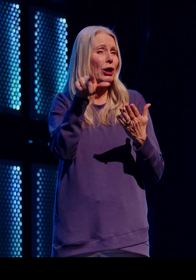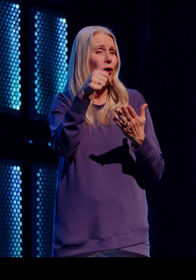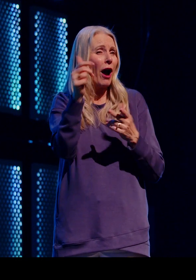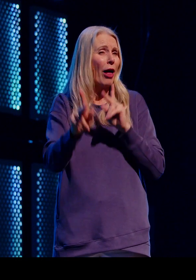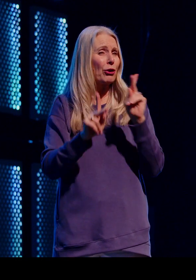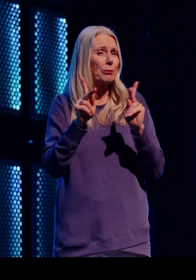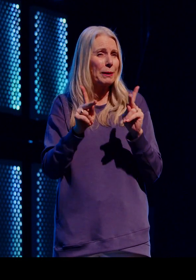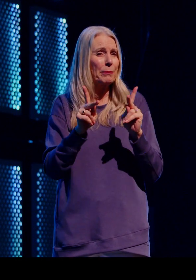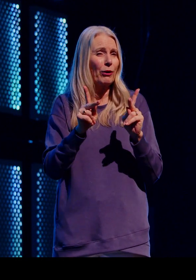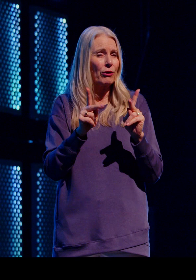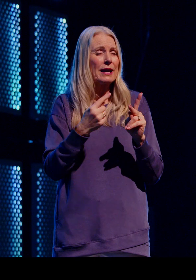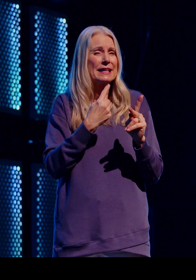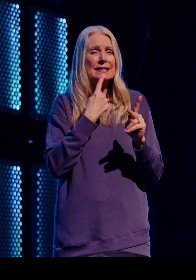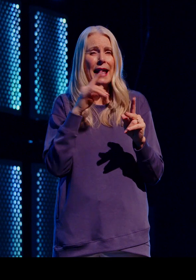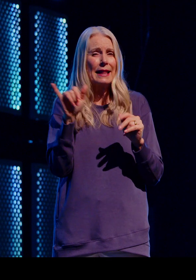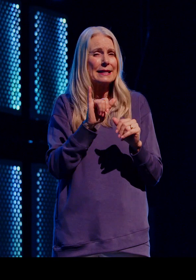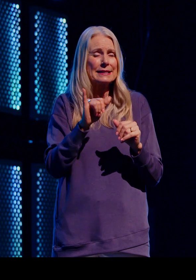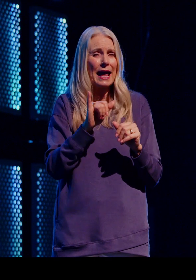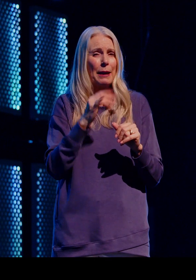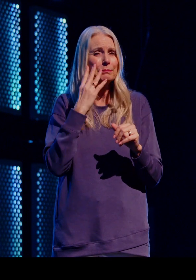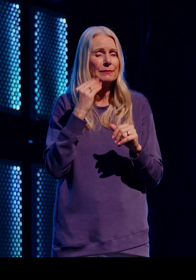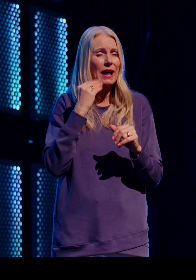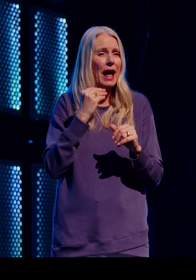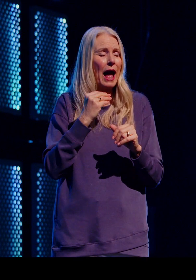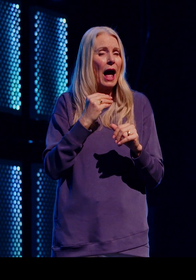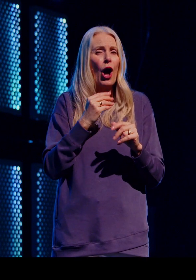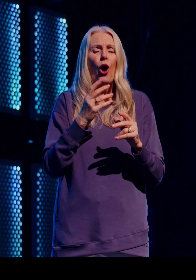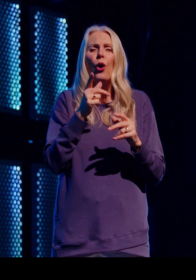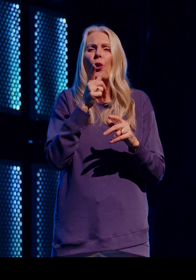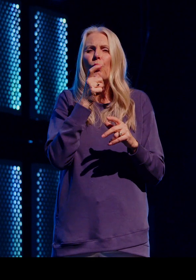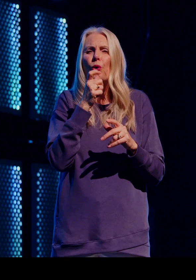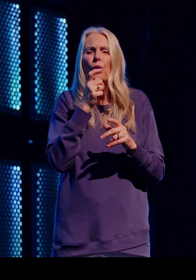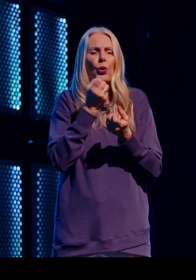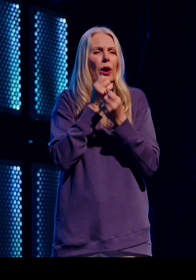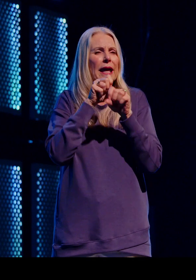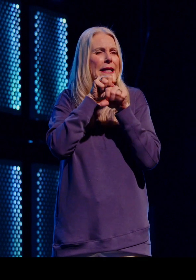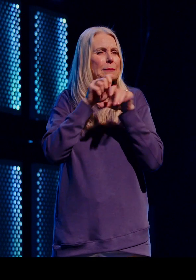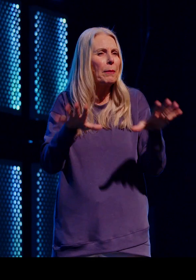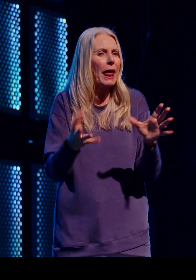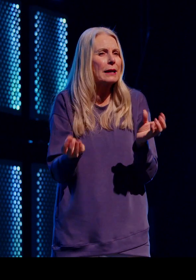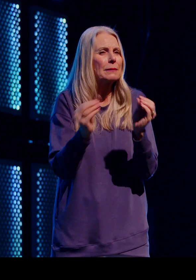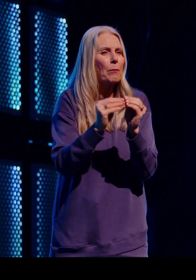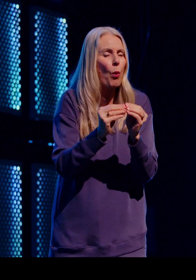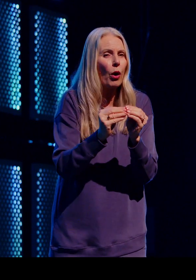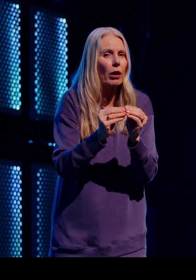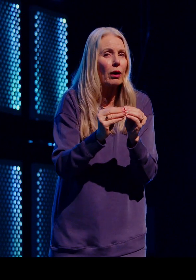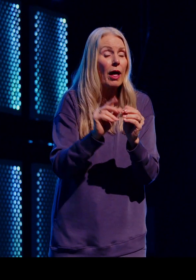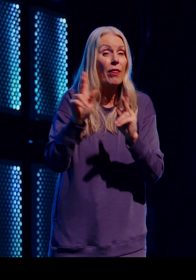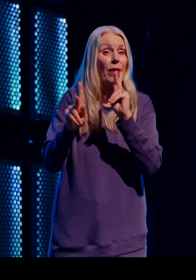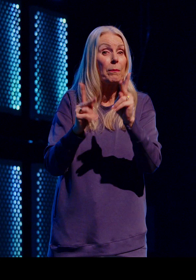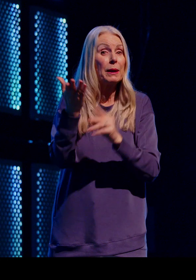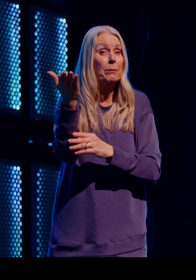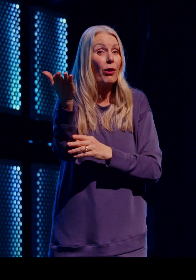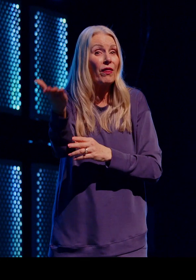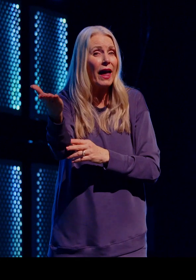that have gone on these treks, it's hard to tell who's blessed more, us by being able to go or the people that were there to serve.